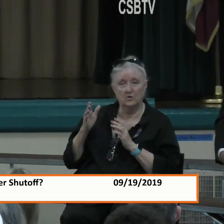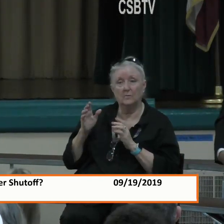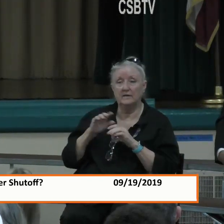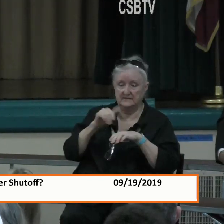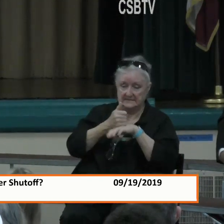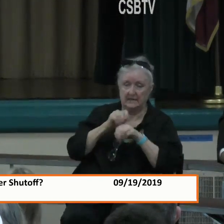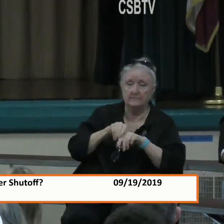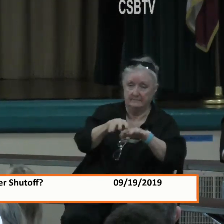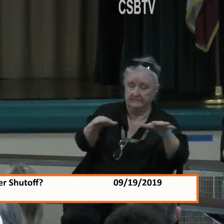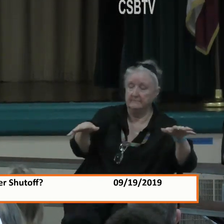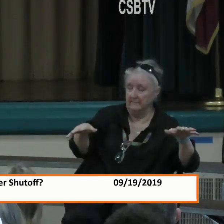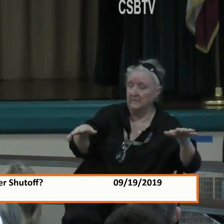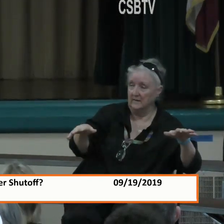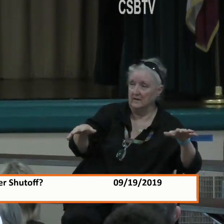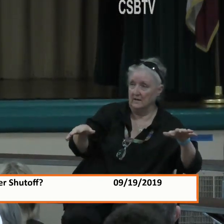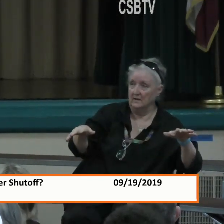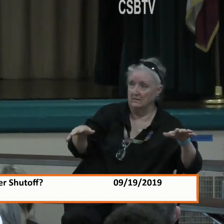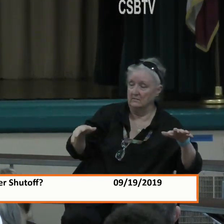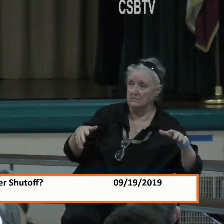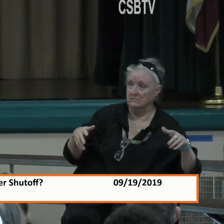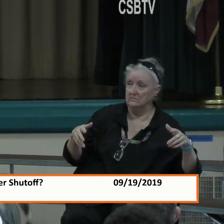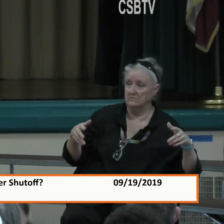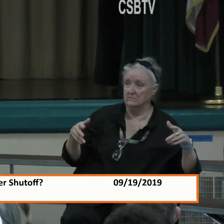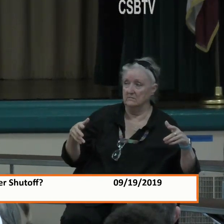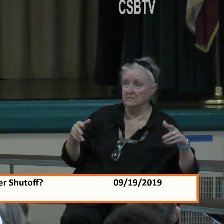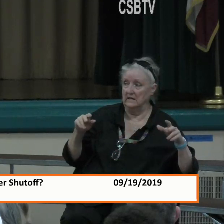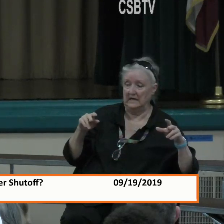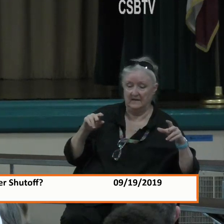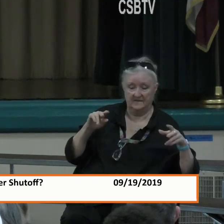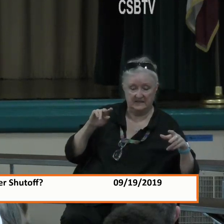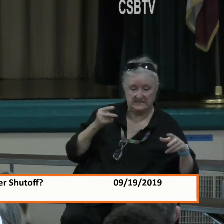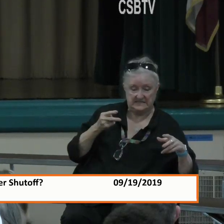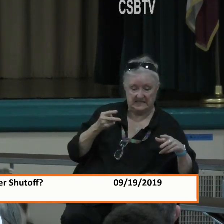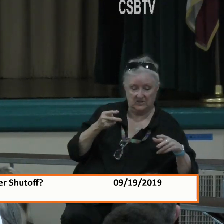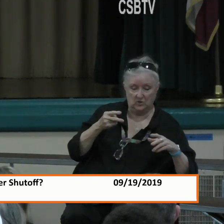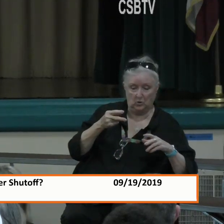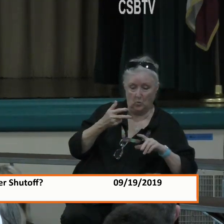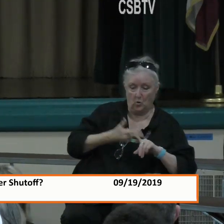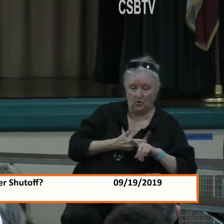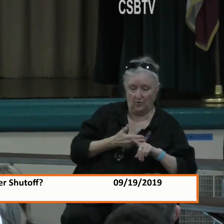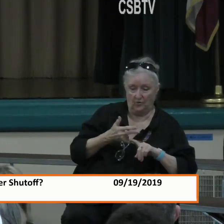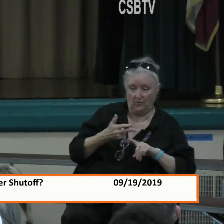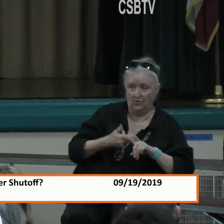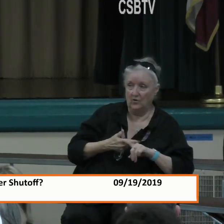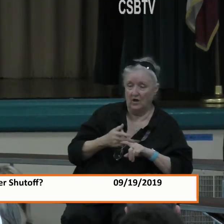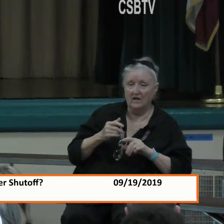deploying coming up second quarter of next year that will be